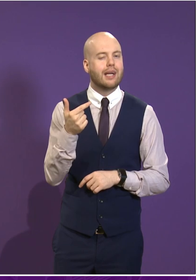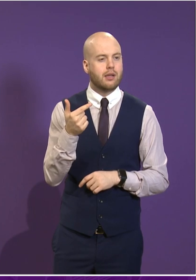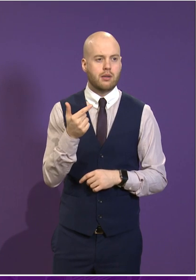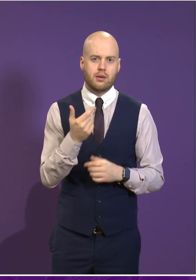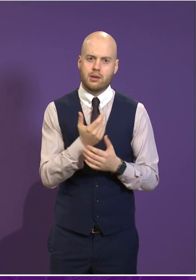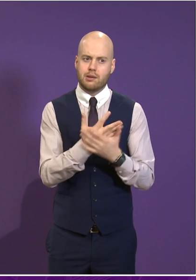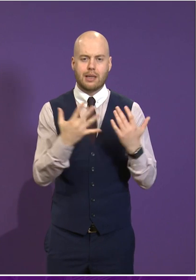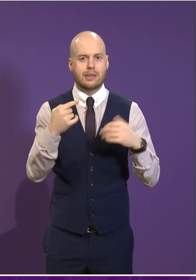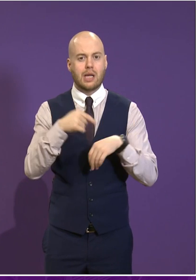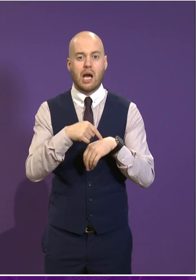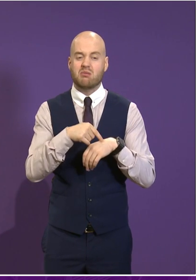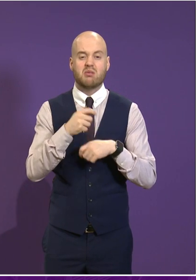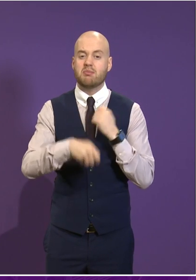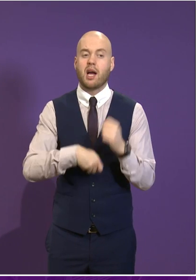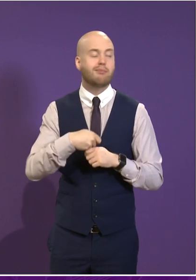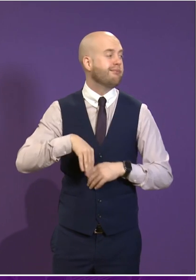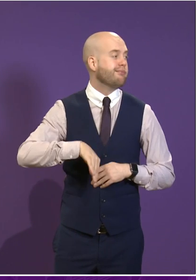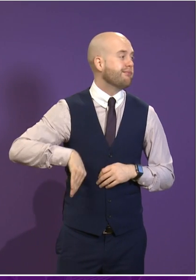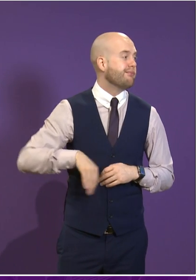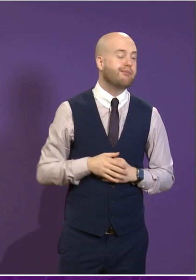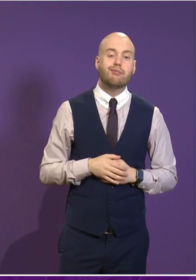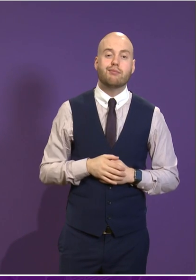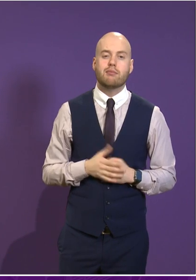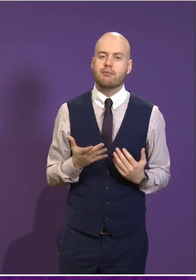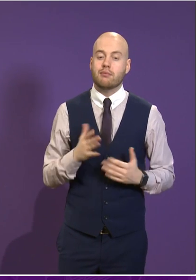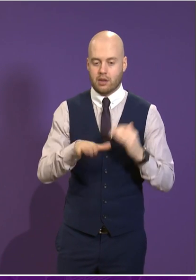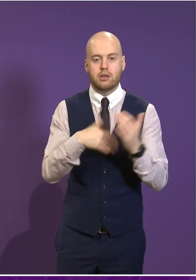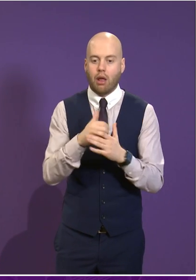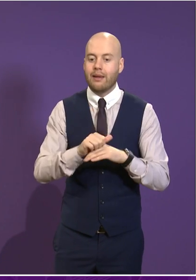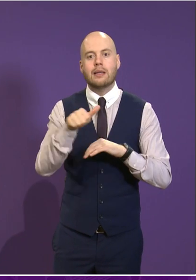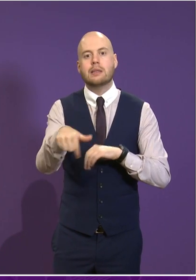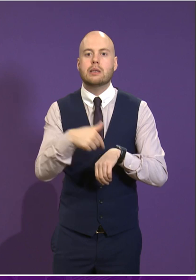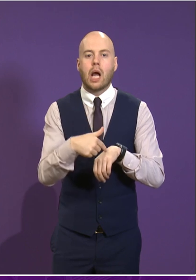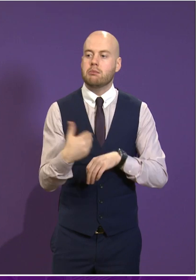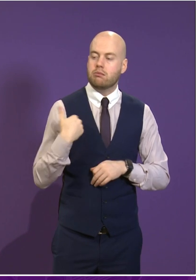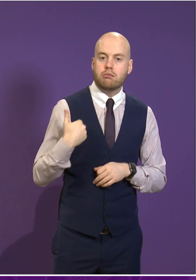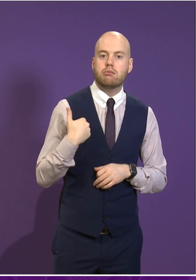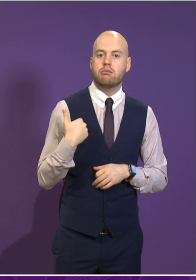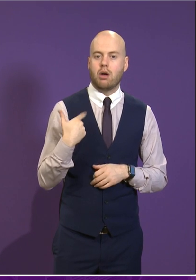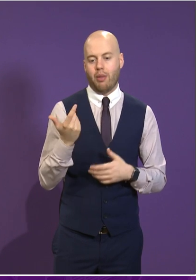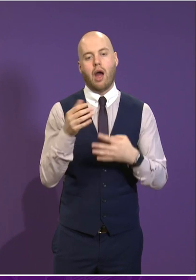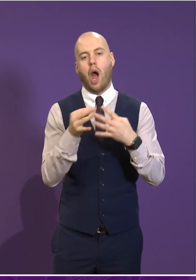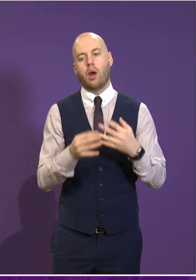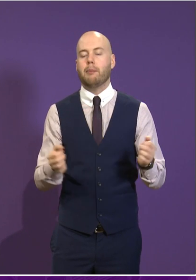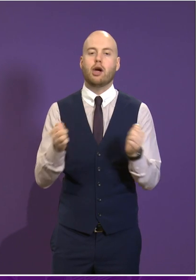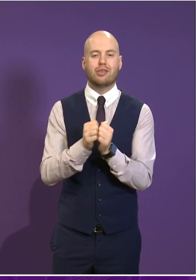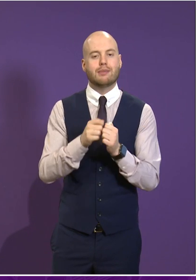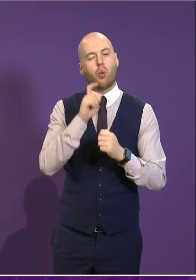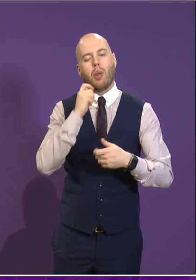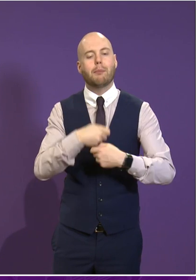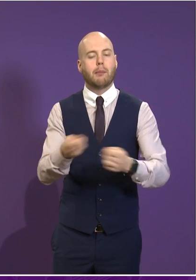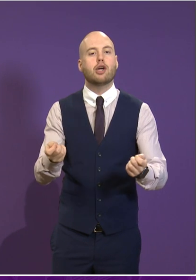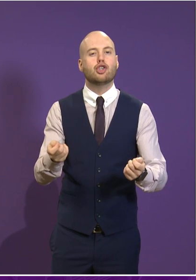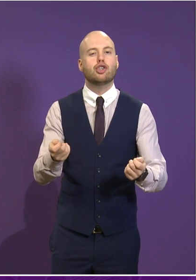that they sat on a shelf in a local authority and gathered dust until the next iteration of the single outcome agreement was to be published. There was